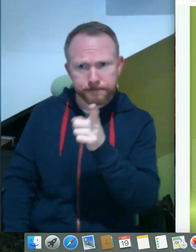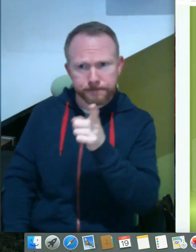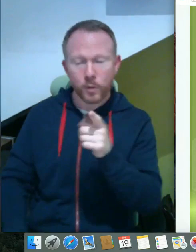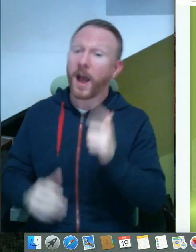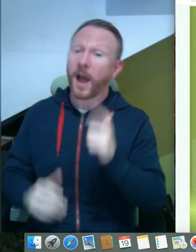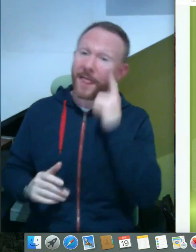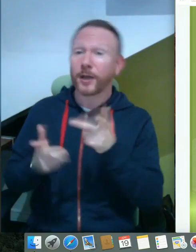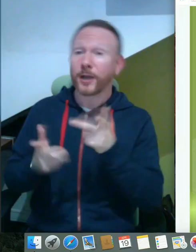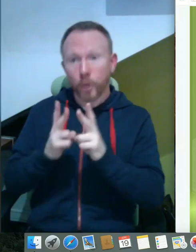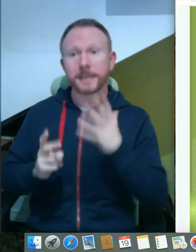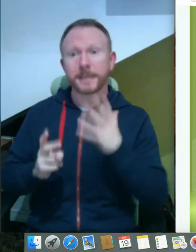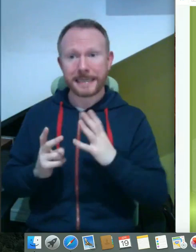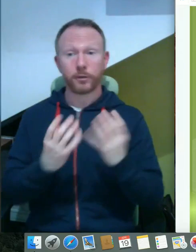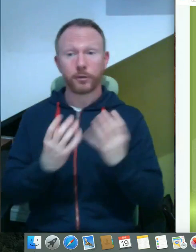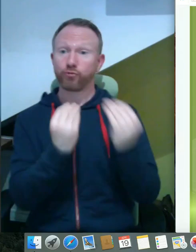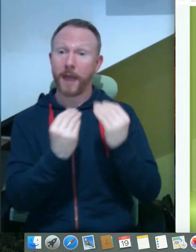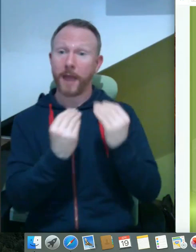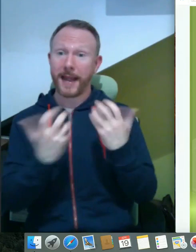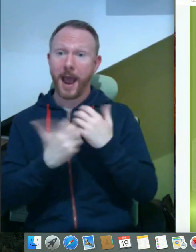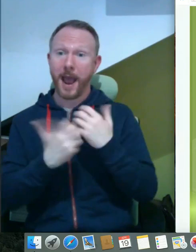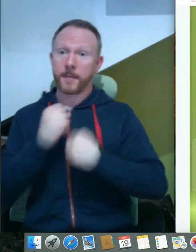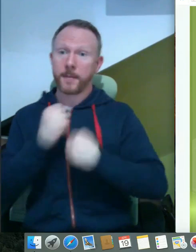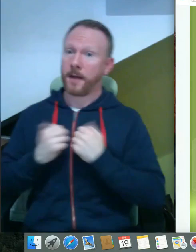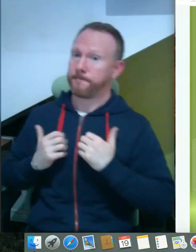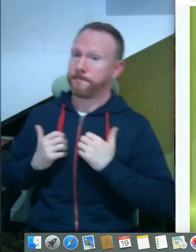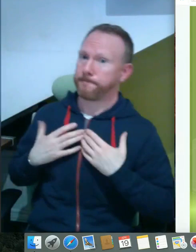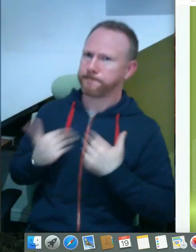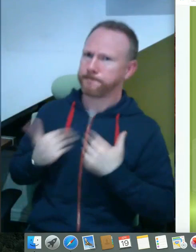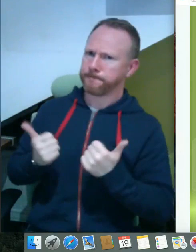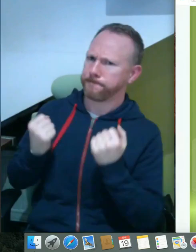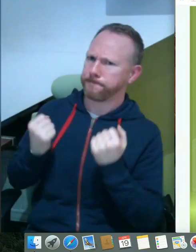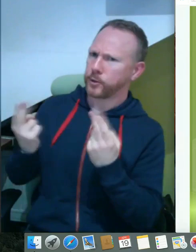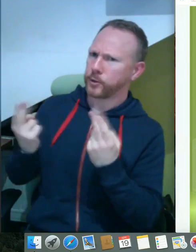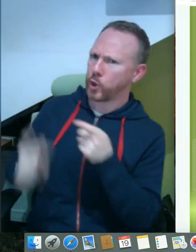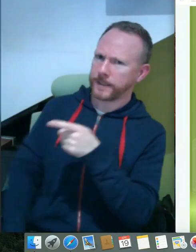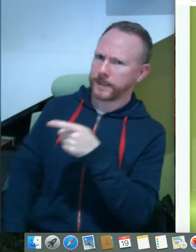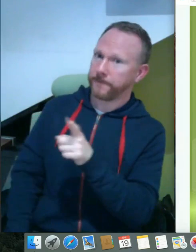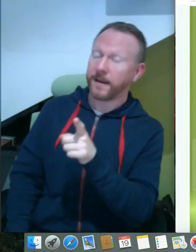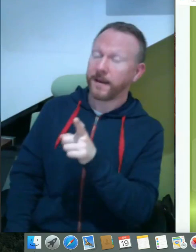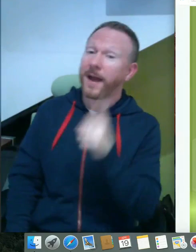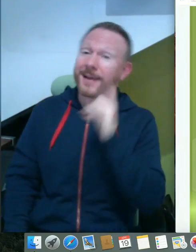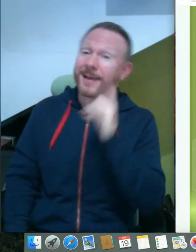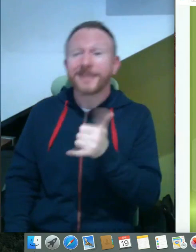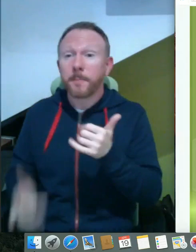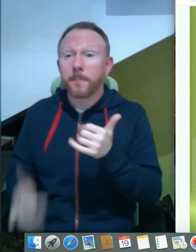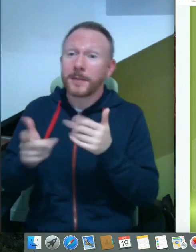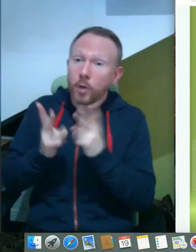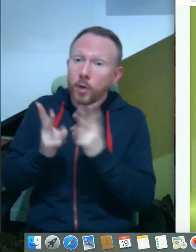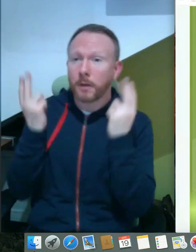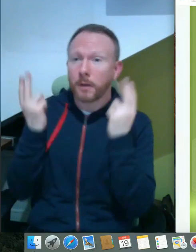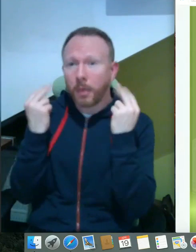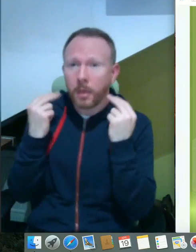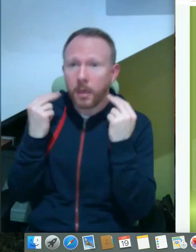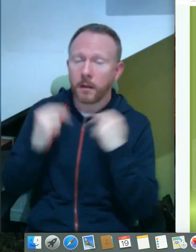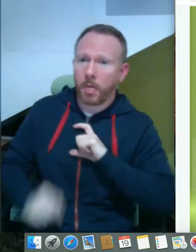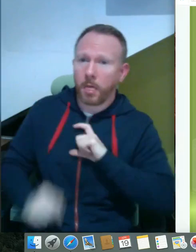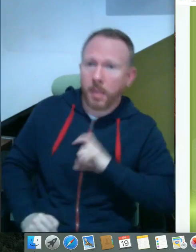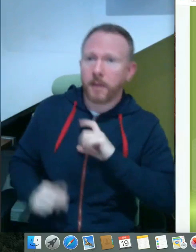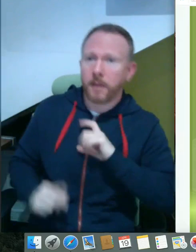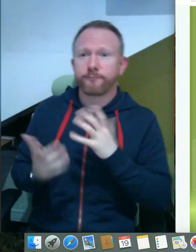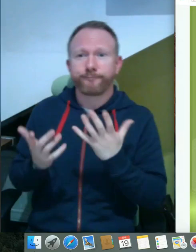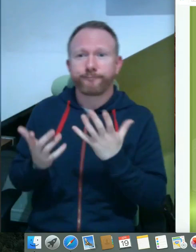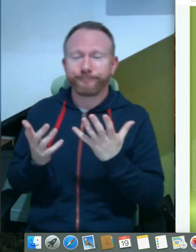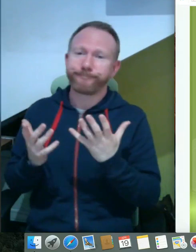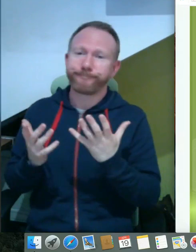as well. I think for the most part, interpreters are not assertive enough, particularly in these kind